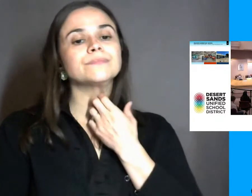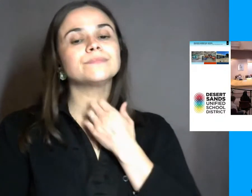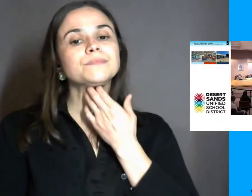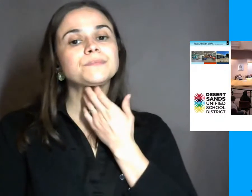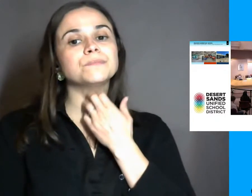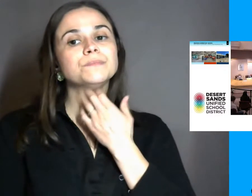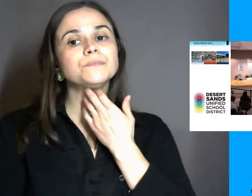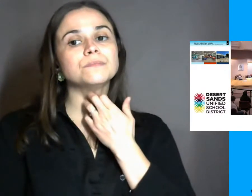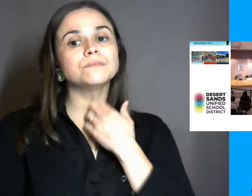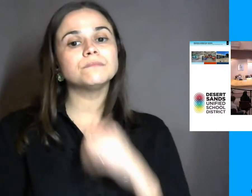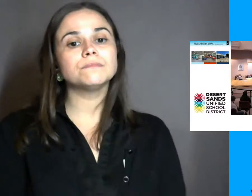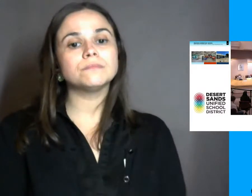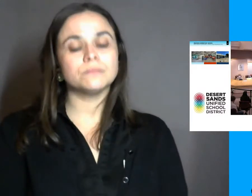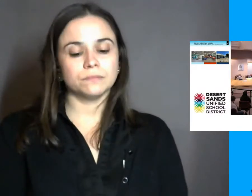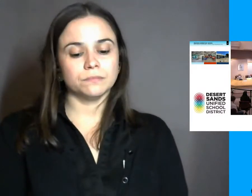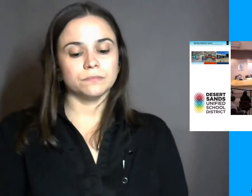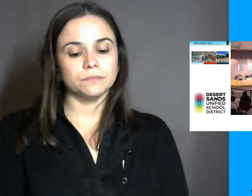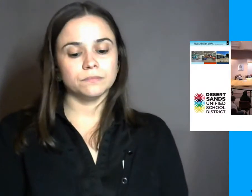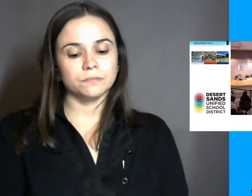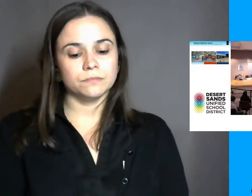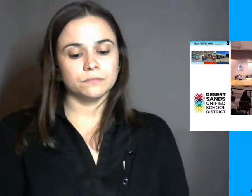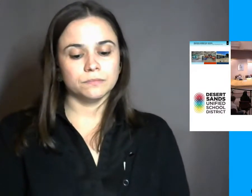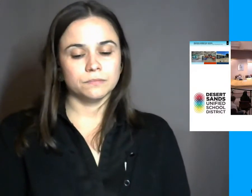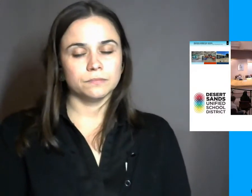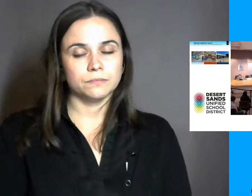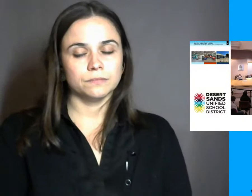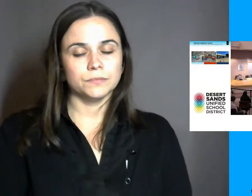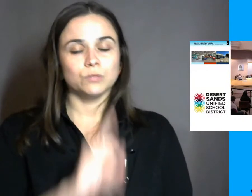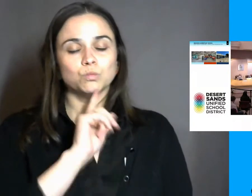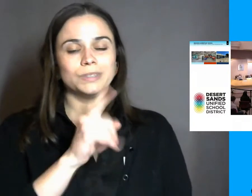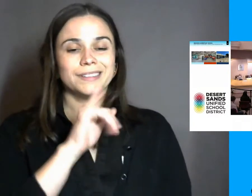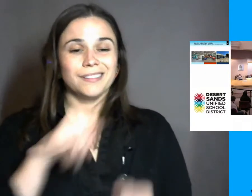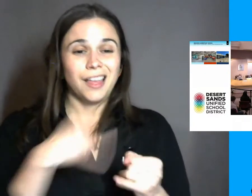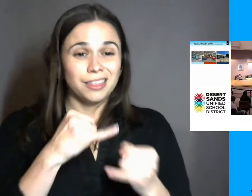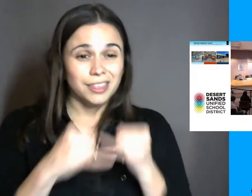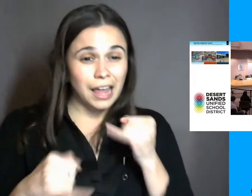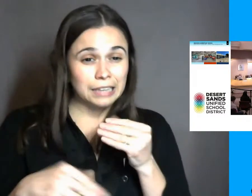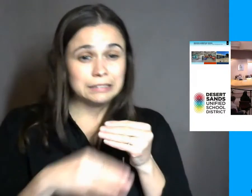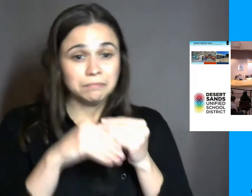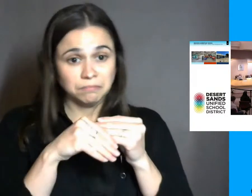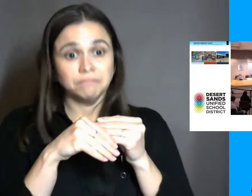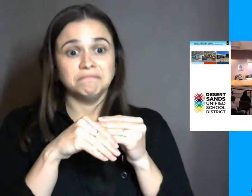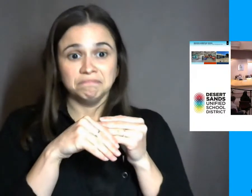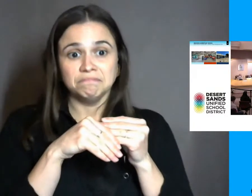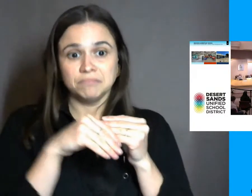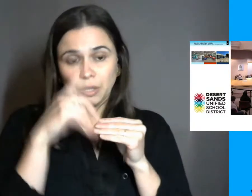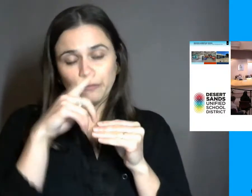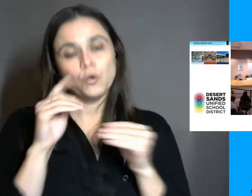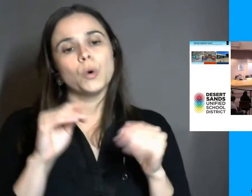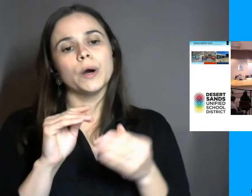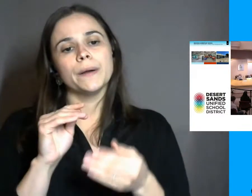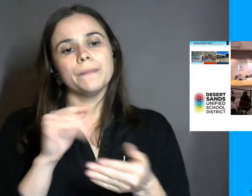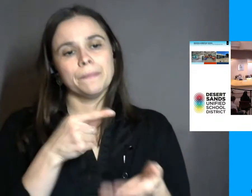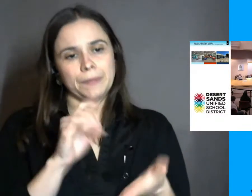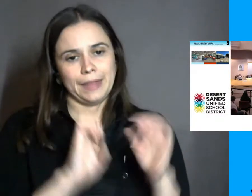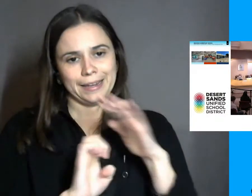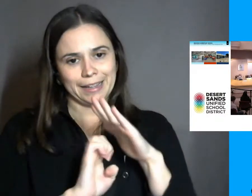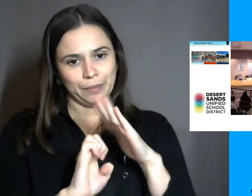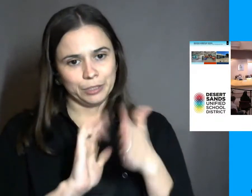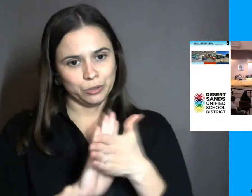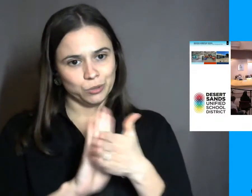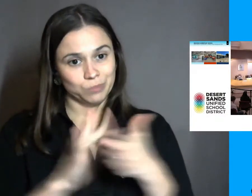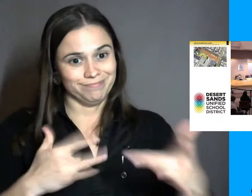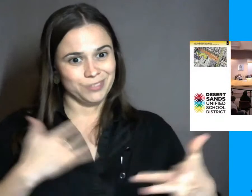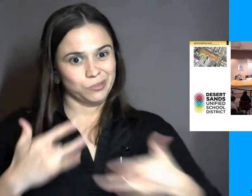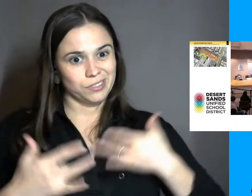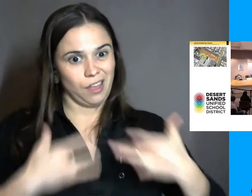of the last phase of our construction at Madison Elementary School. So we're excited about that to turn that site over to the campus